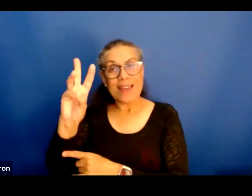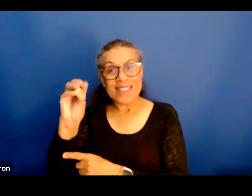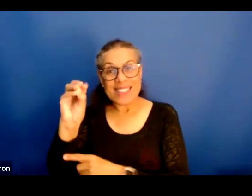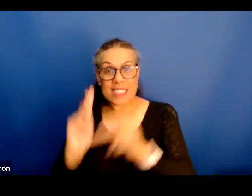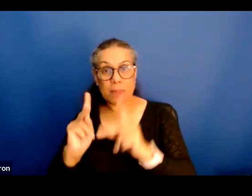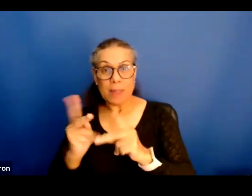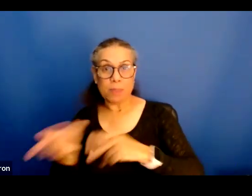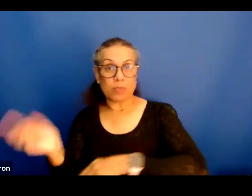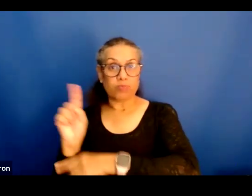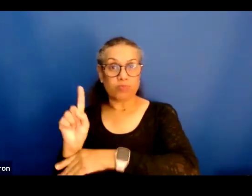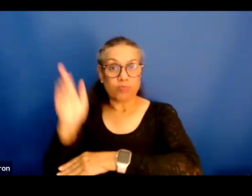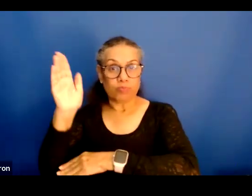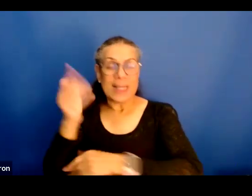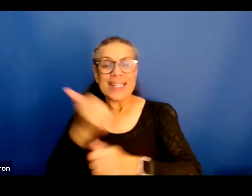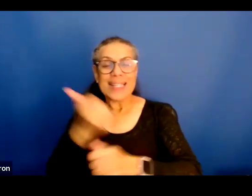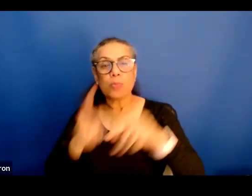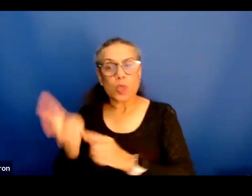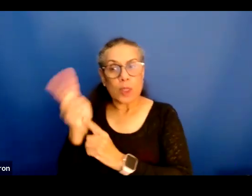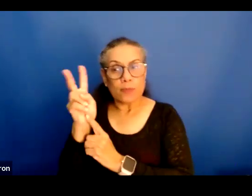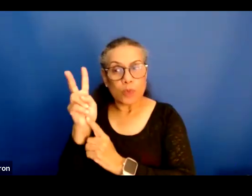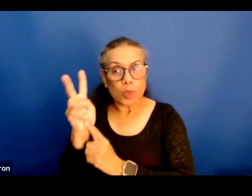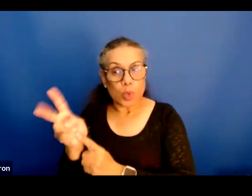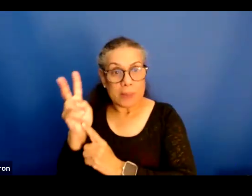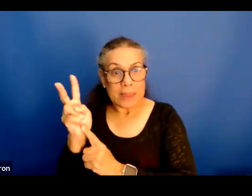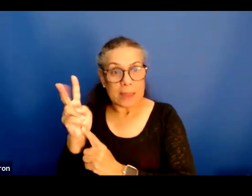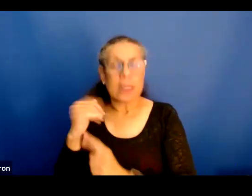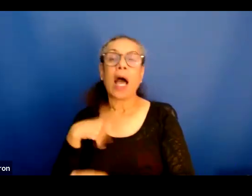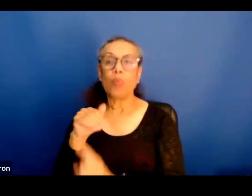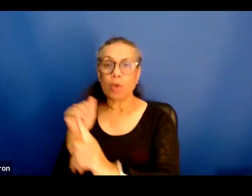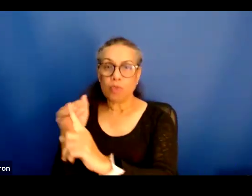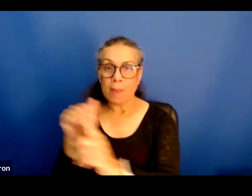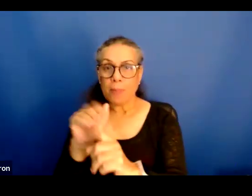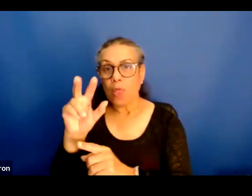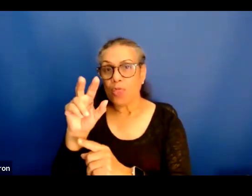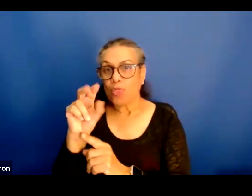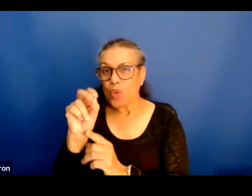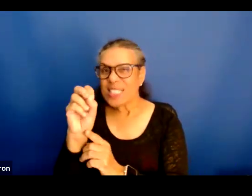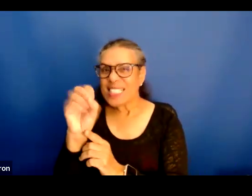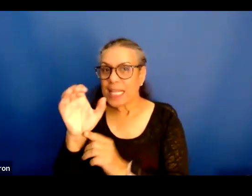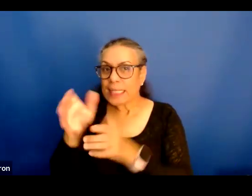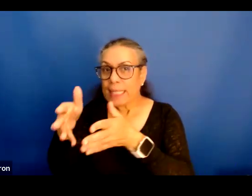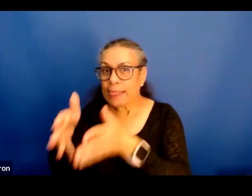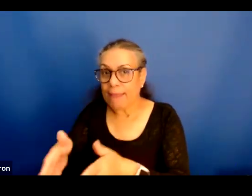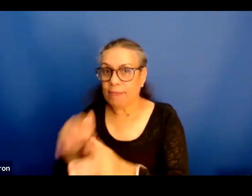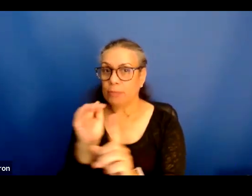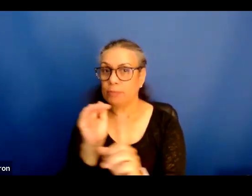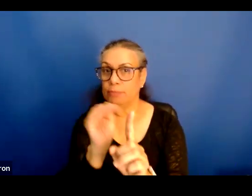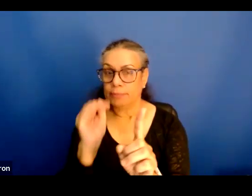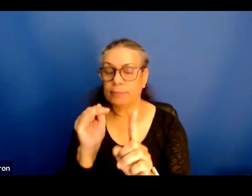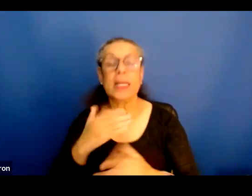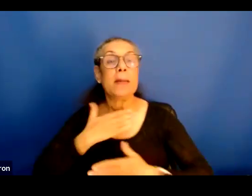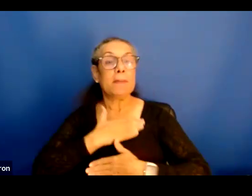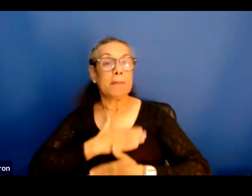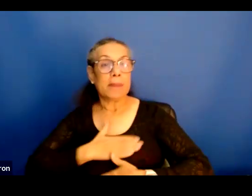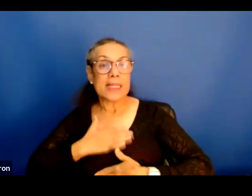evening. Each person will have 2 minutes to speak, and I will remind you when you have 30 seconds remaining. Please feel free